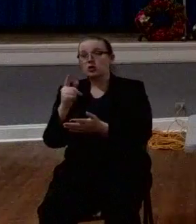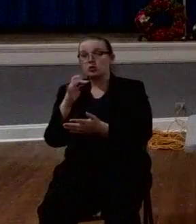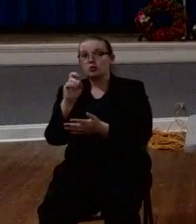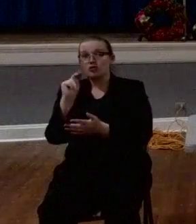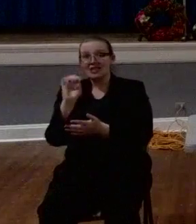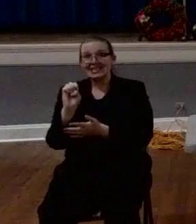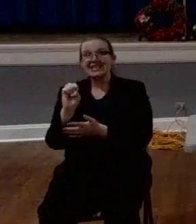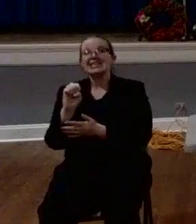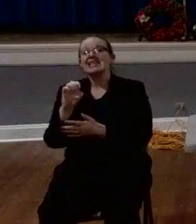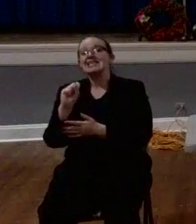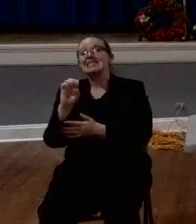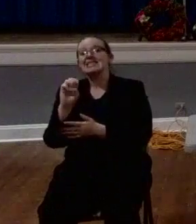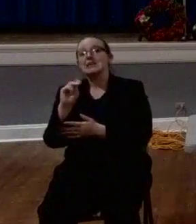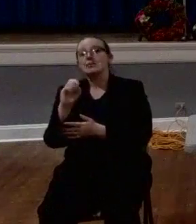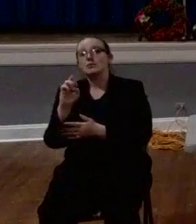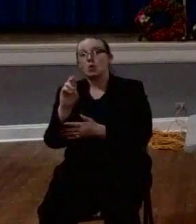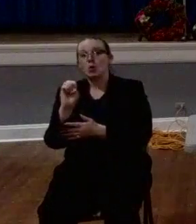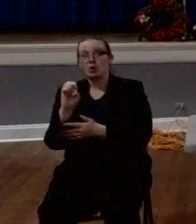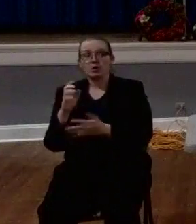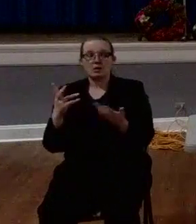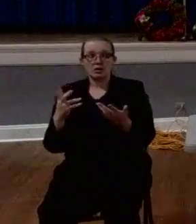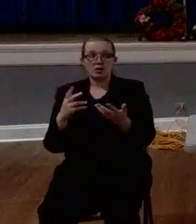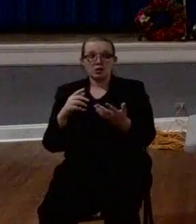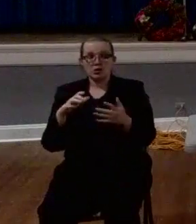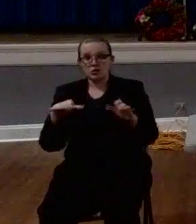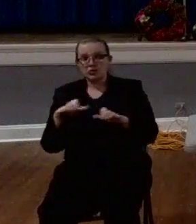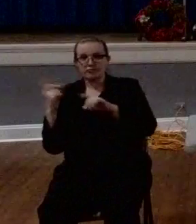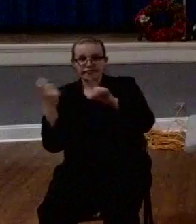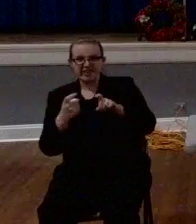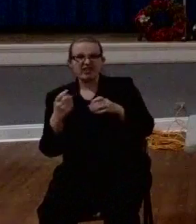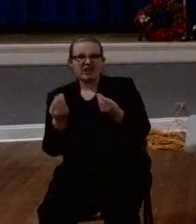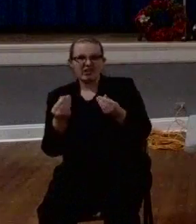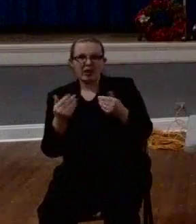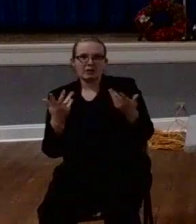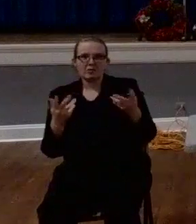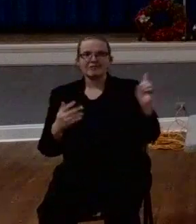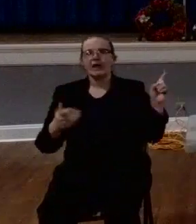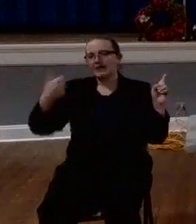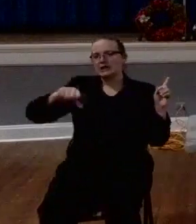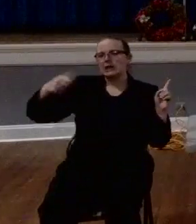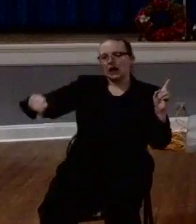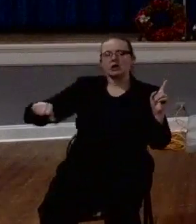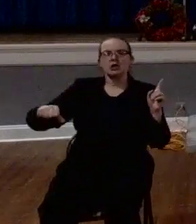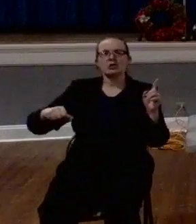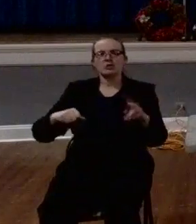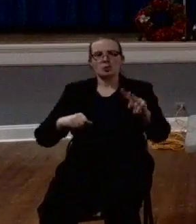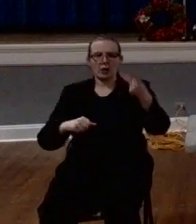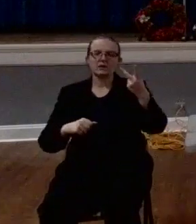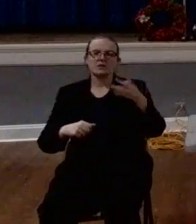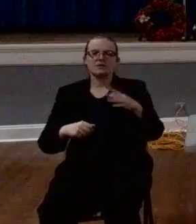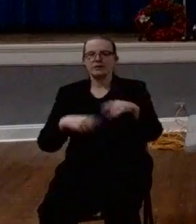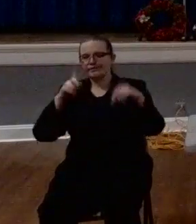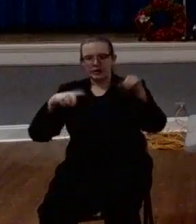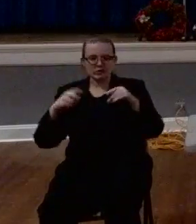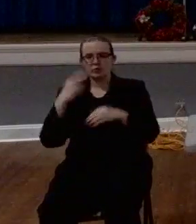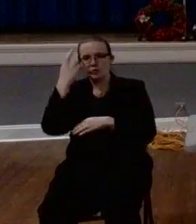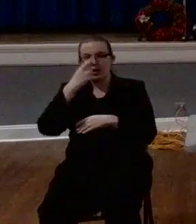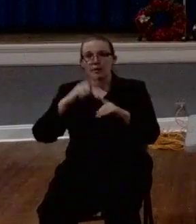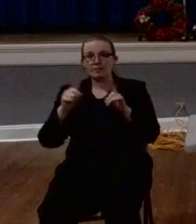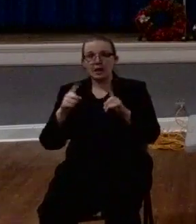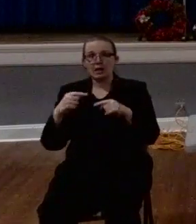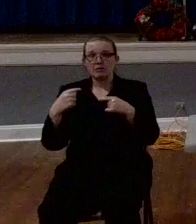or who you redid the land to. Well, they denied it twice for various reasons, so, but in the